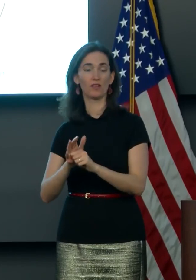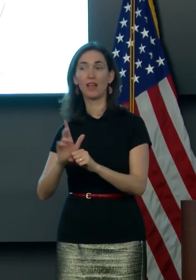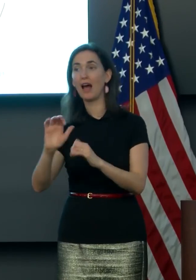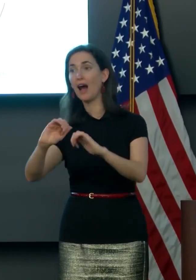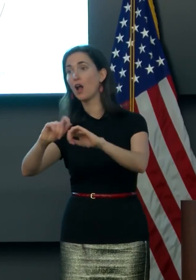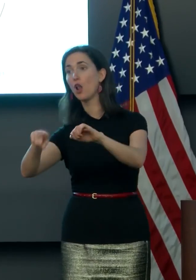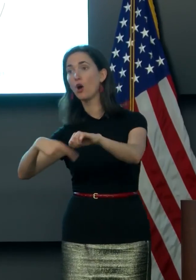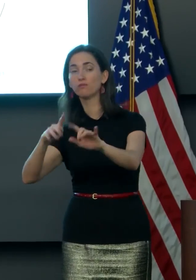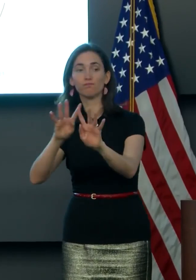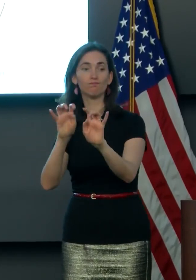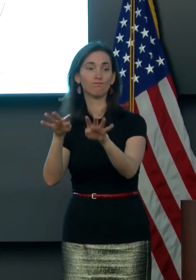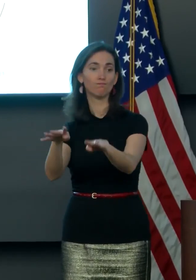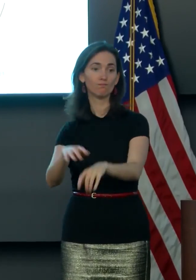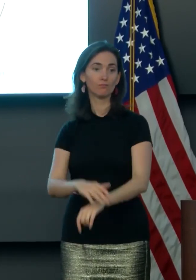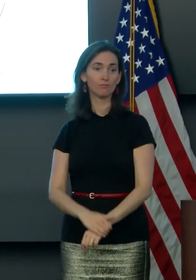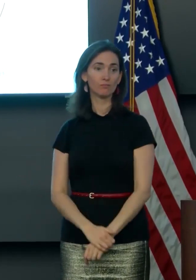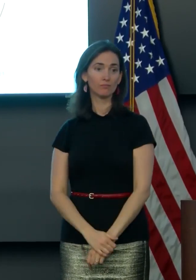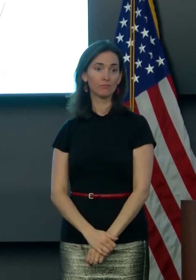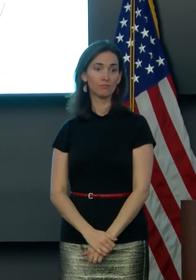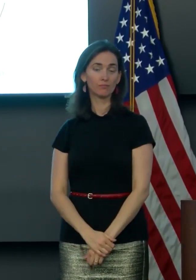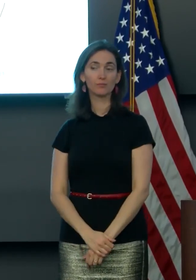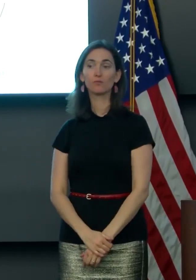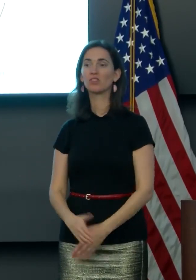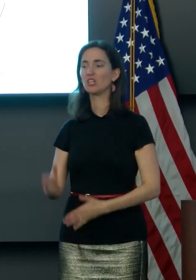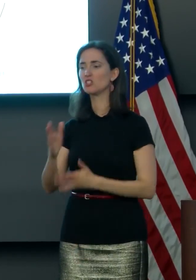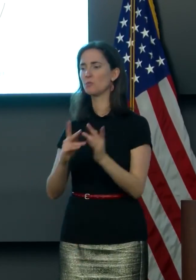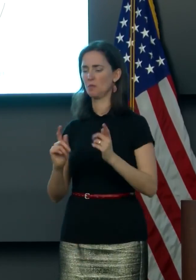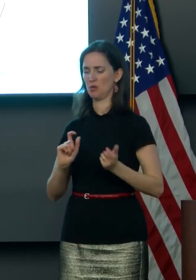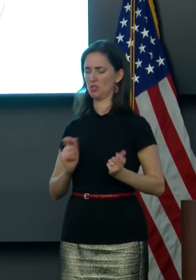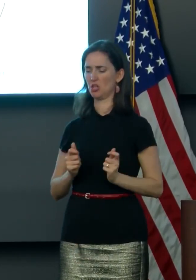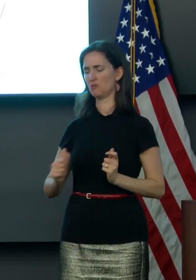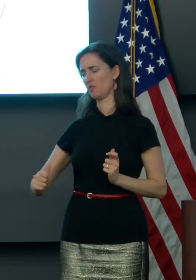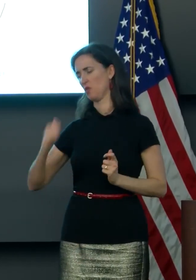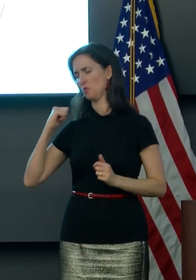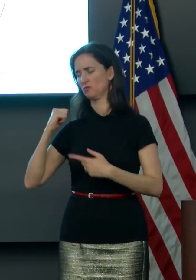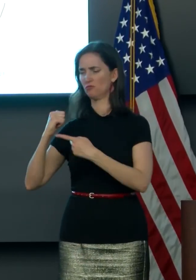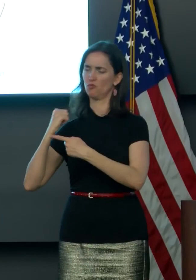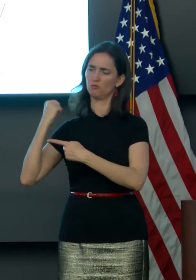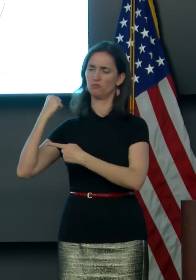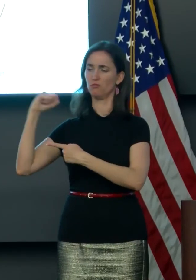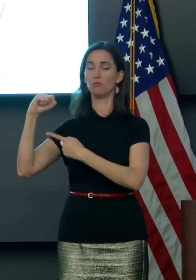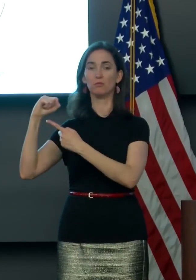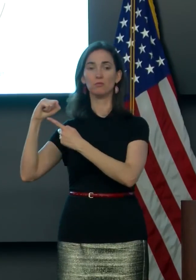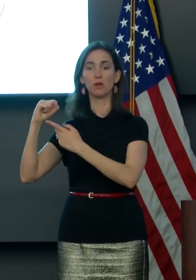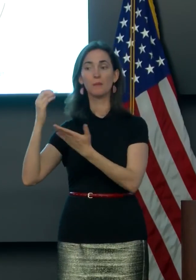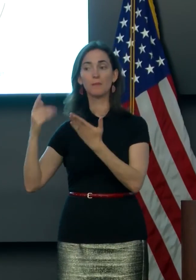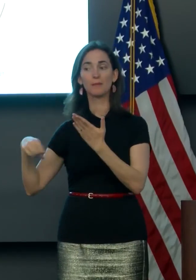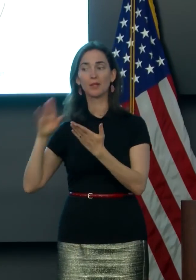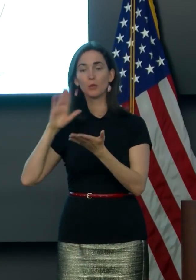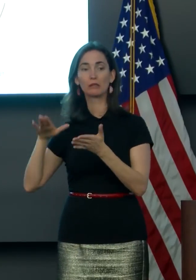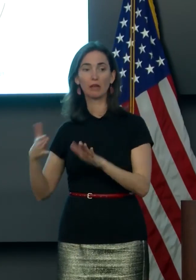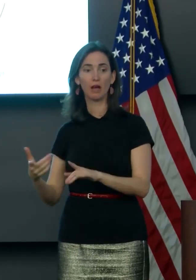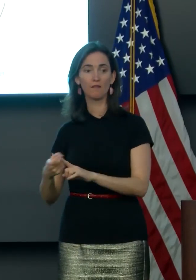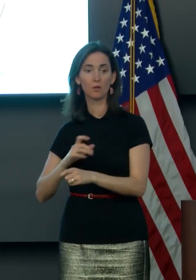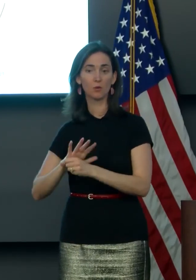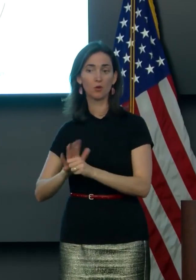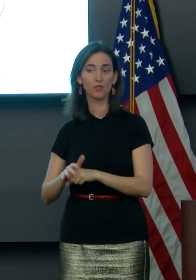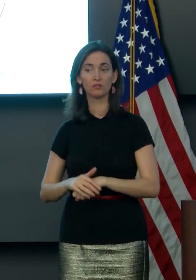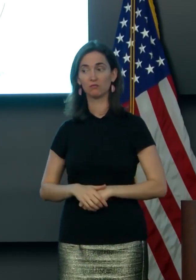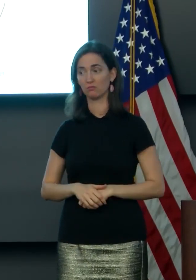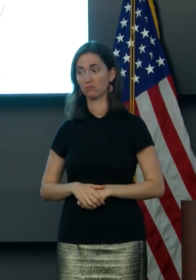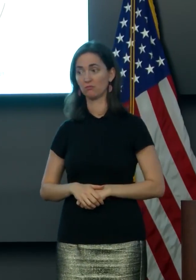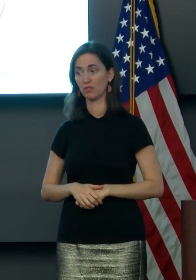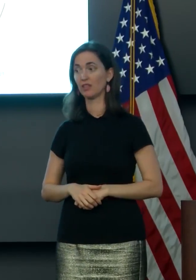extended period of time. And those who refuse to make the adjustments might just die with COVID and cause